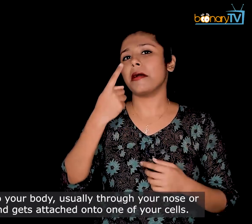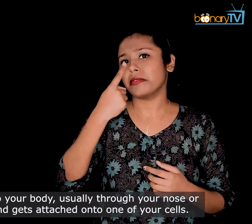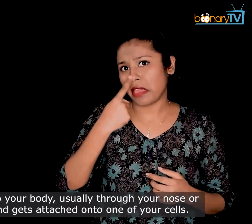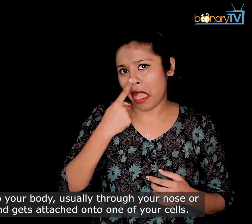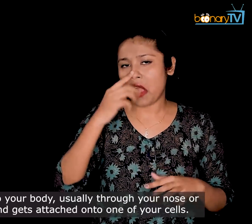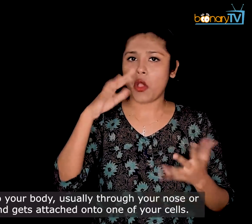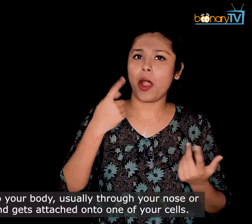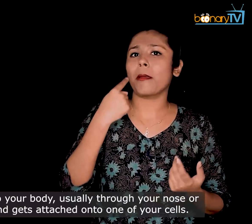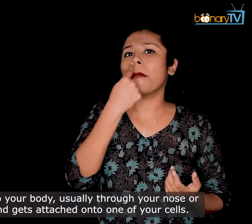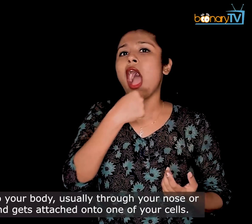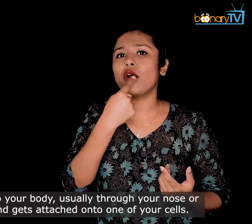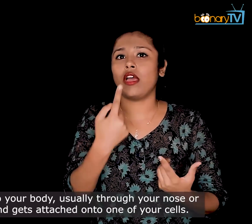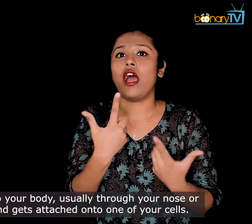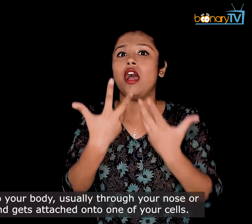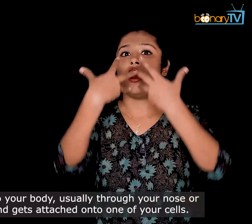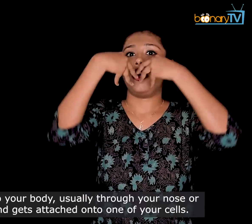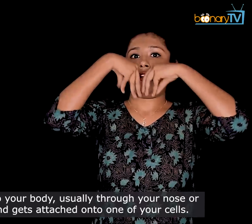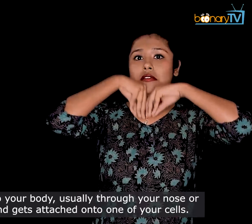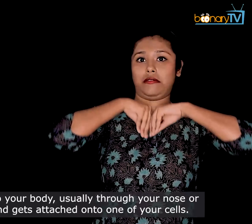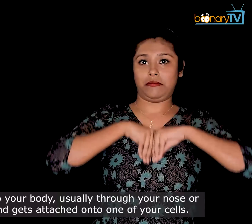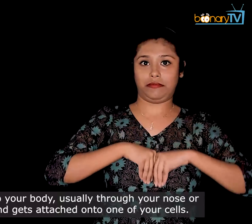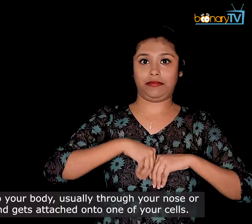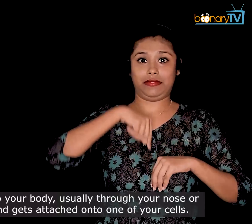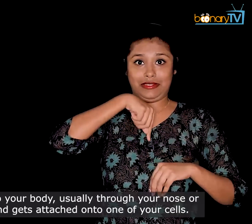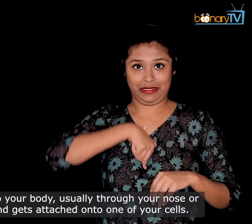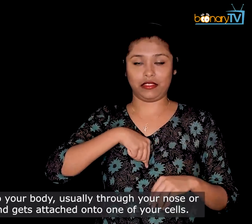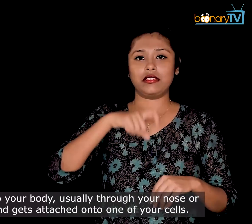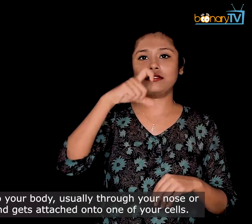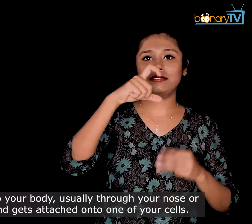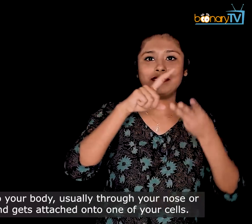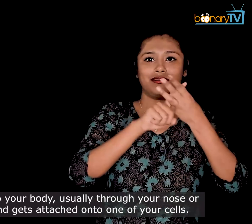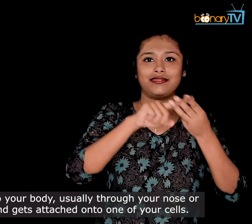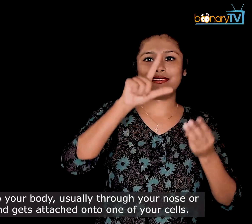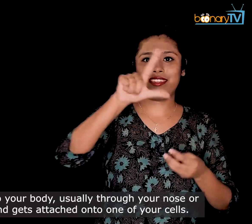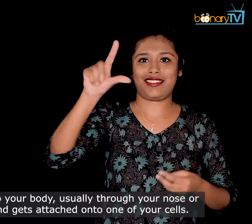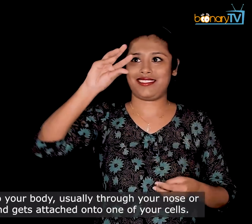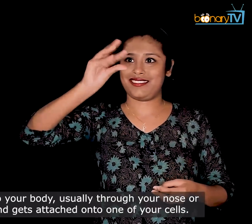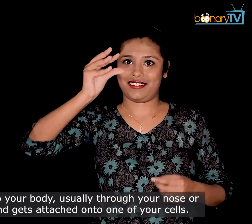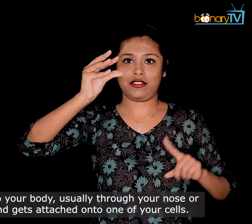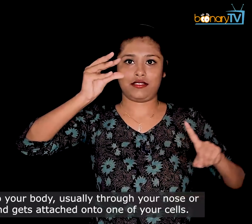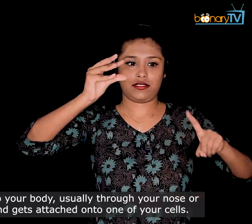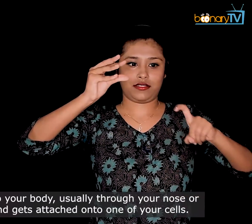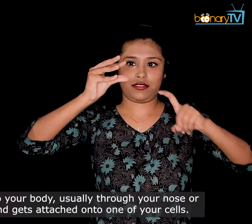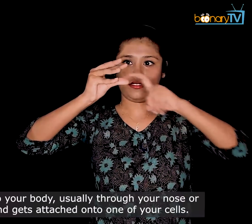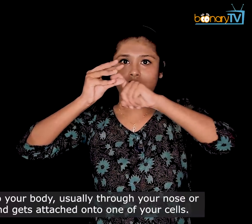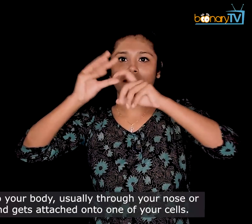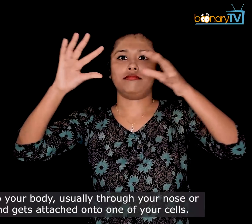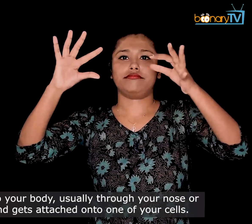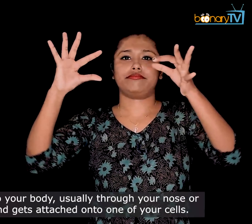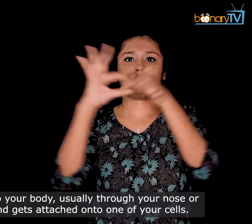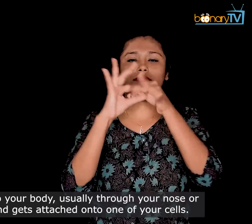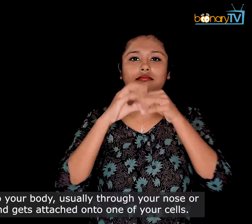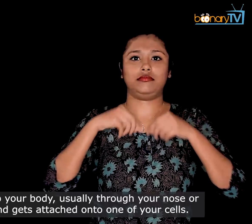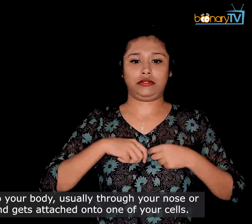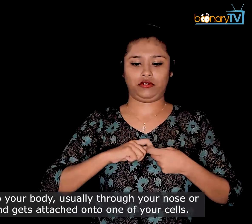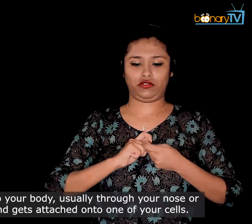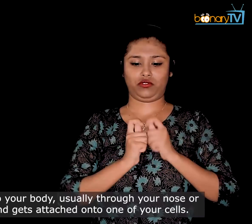virus gets into your body usually through your nose or mouth it goes in and gets attached onto one of your